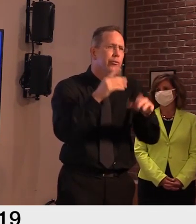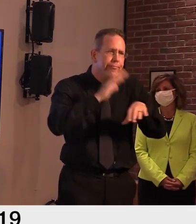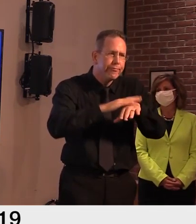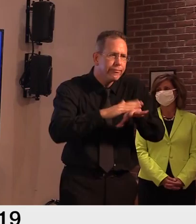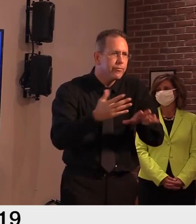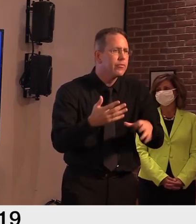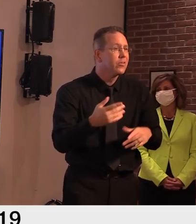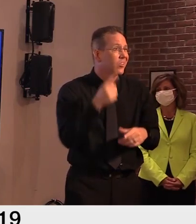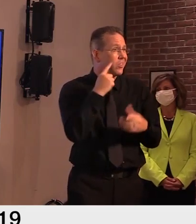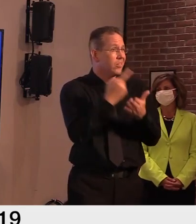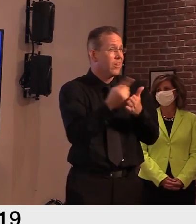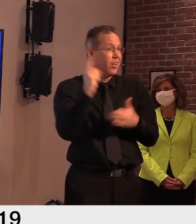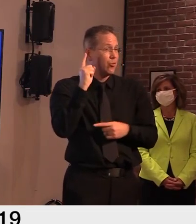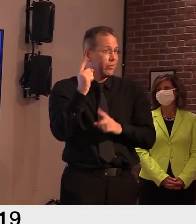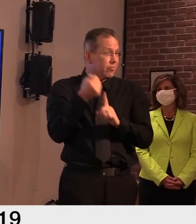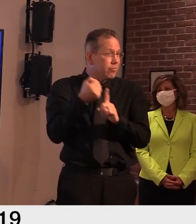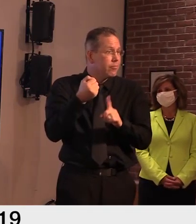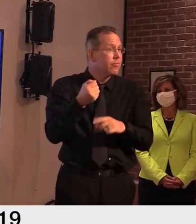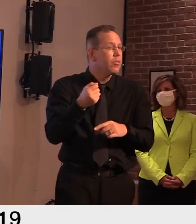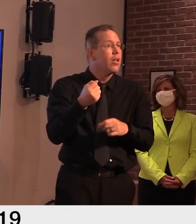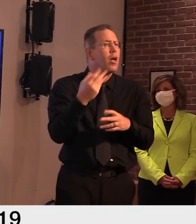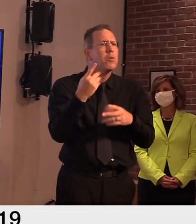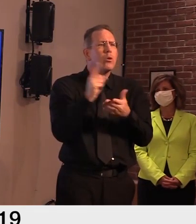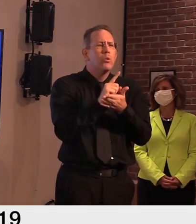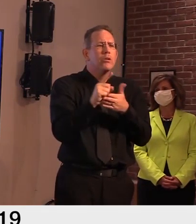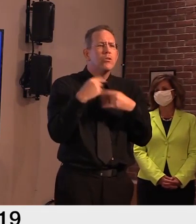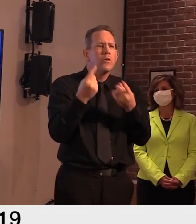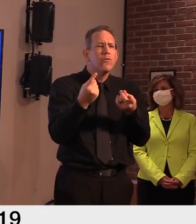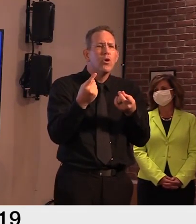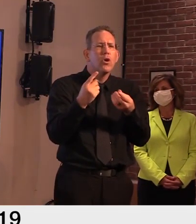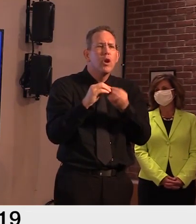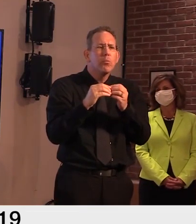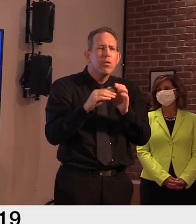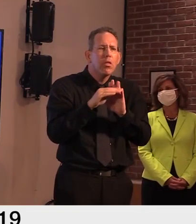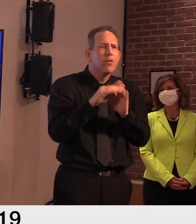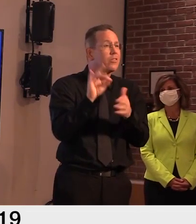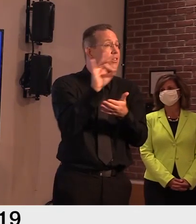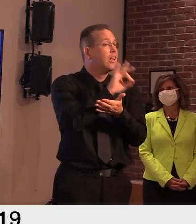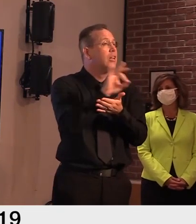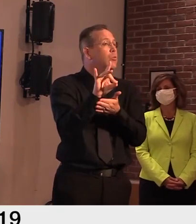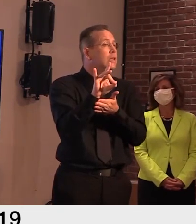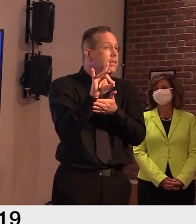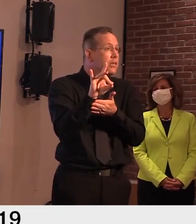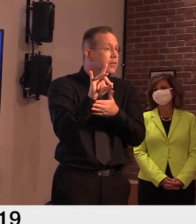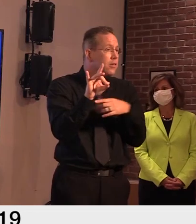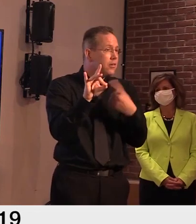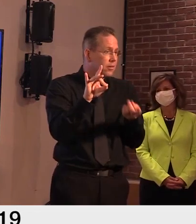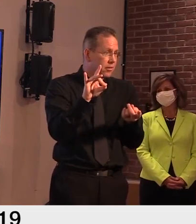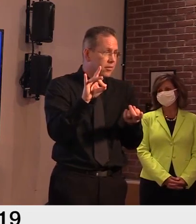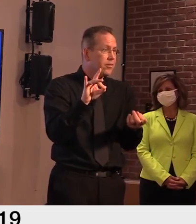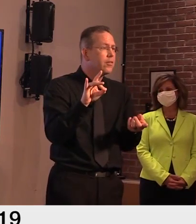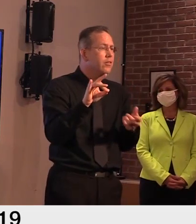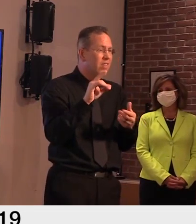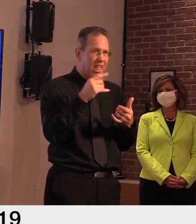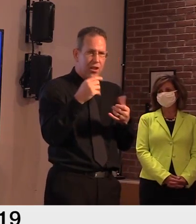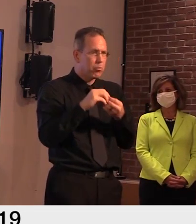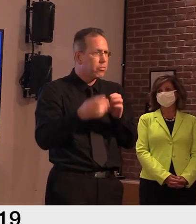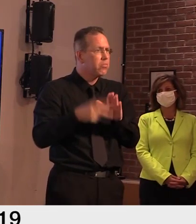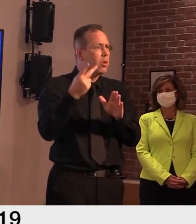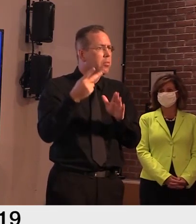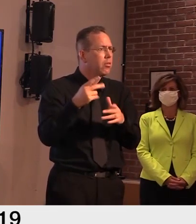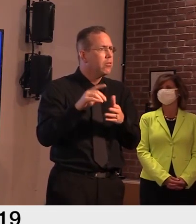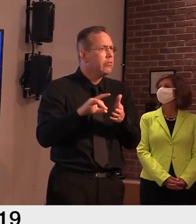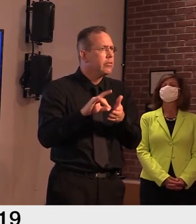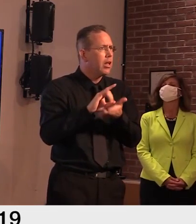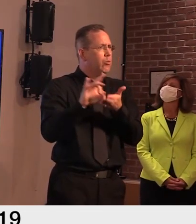mind, however, that outbreaks can and will continue to happen and potentially can skew our data from week to week. For